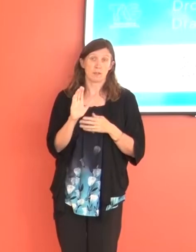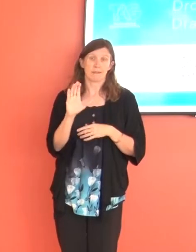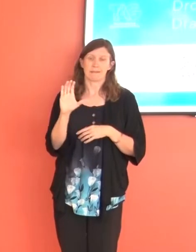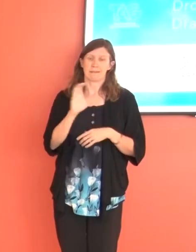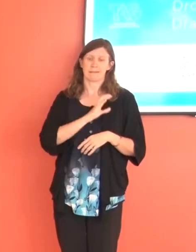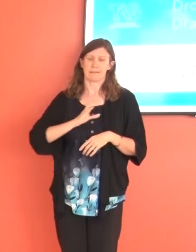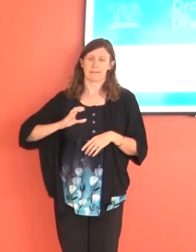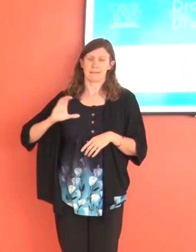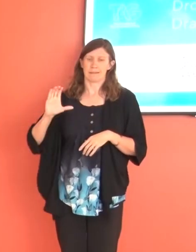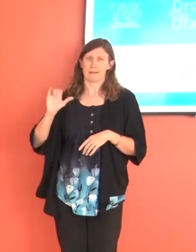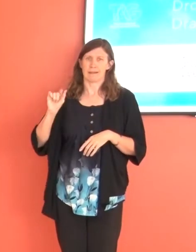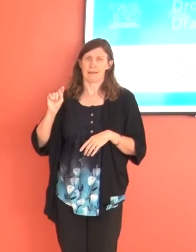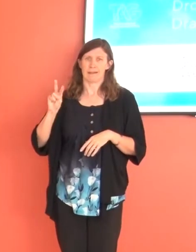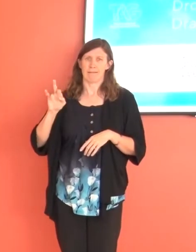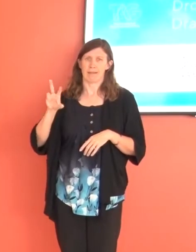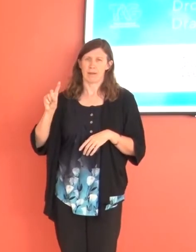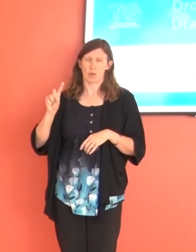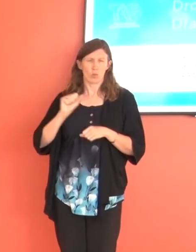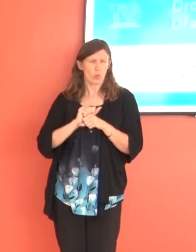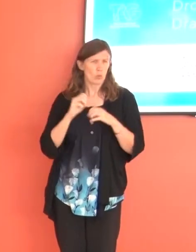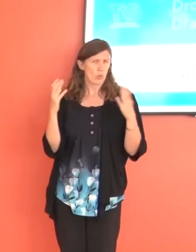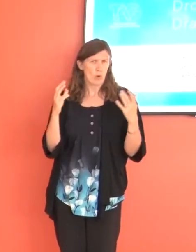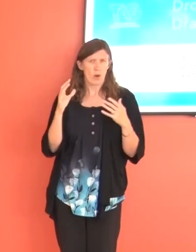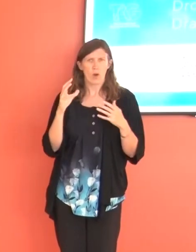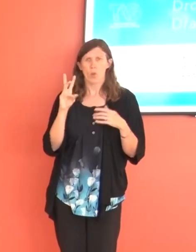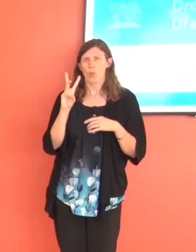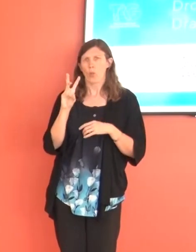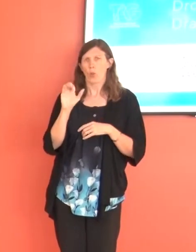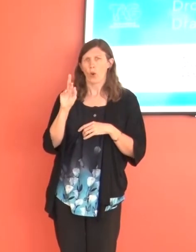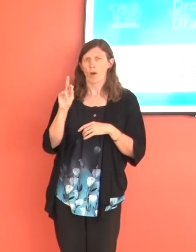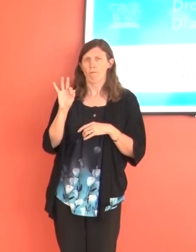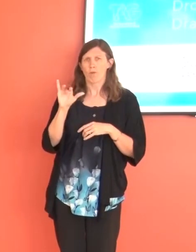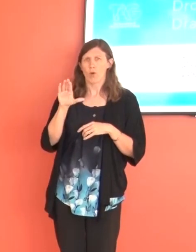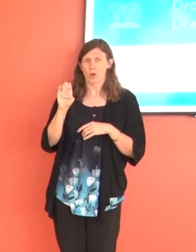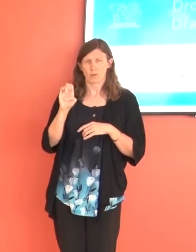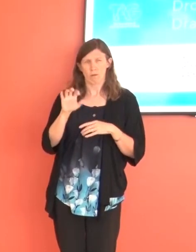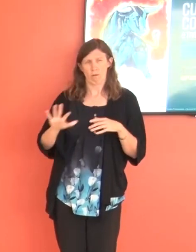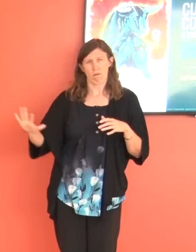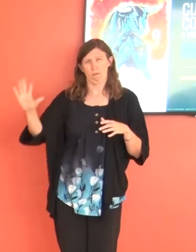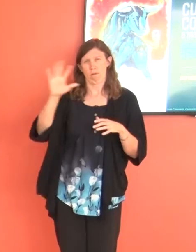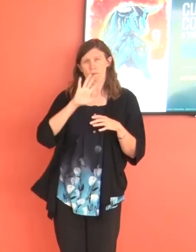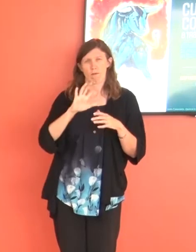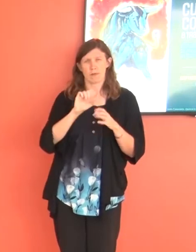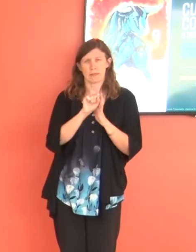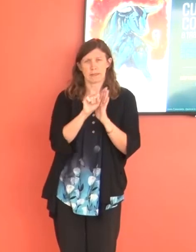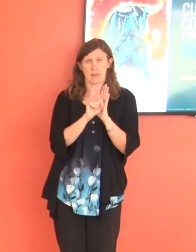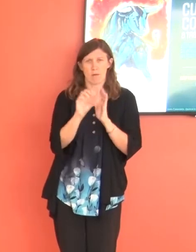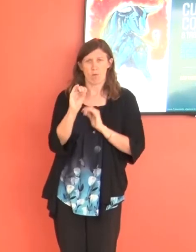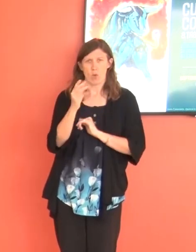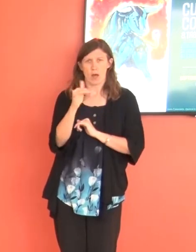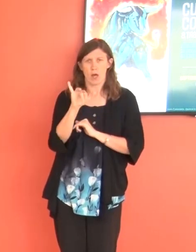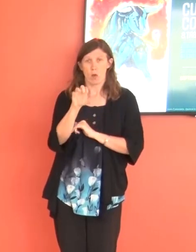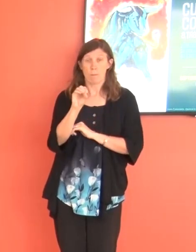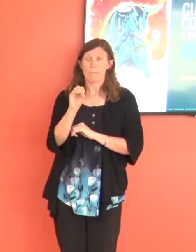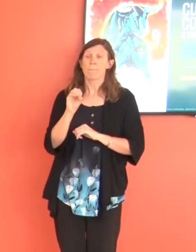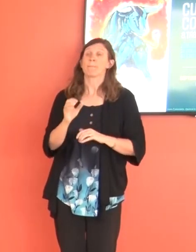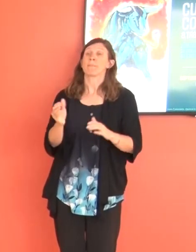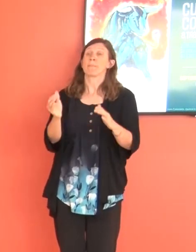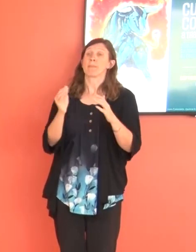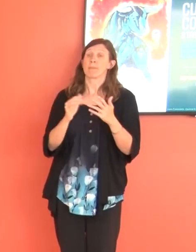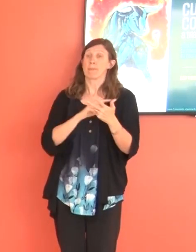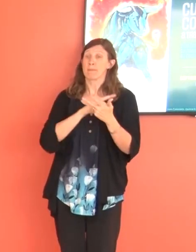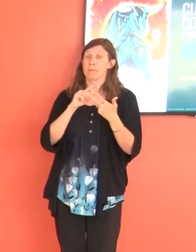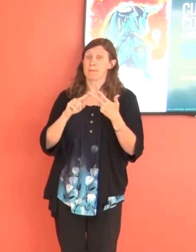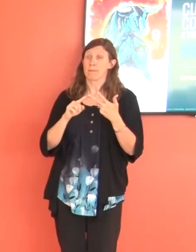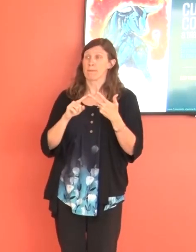on the development of workforce programs throughout the state of Ohio, but also has experience